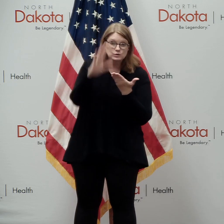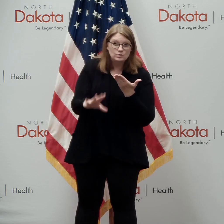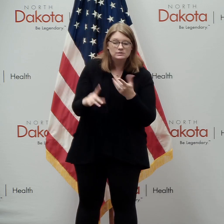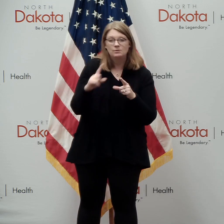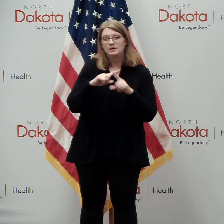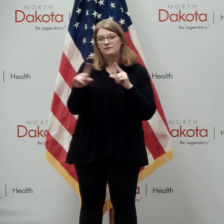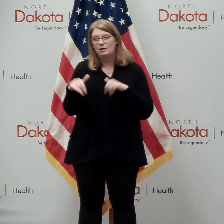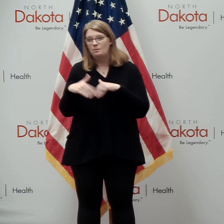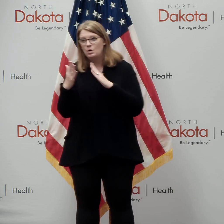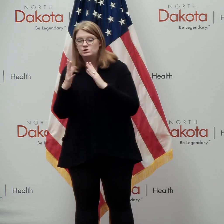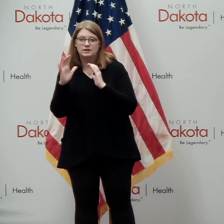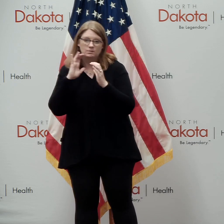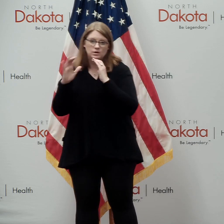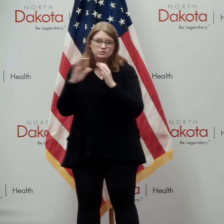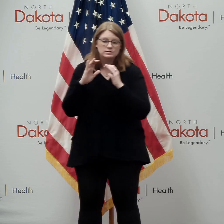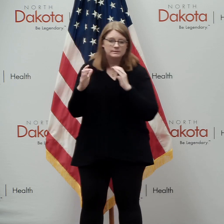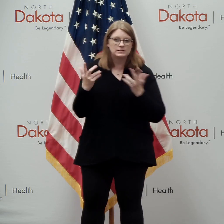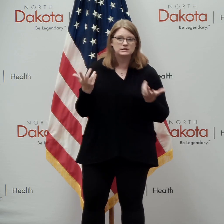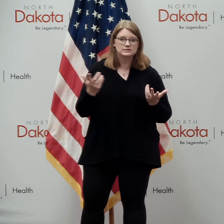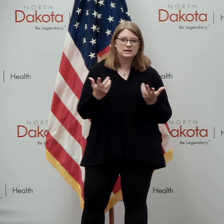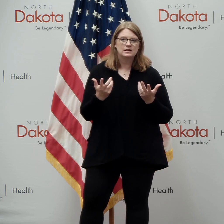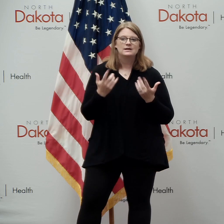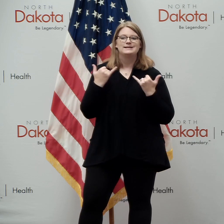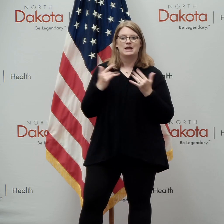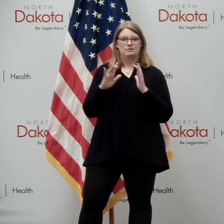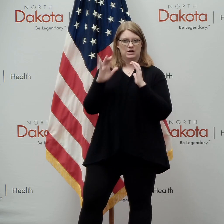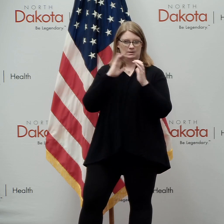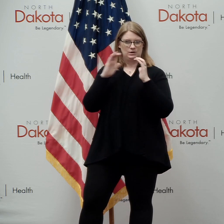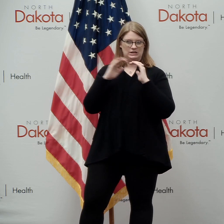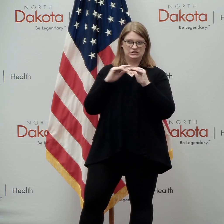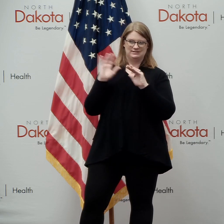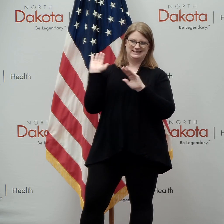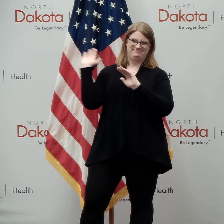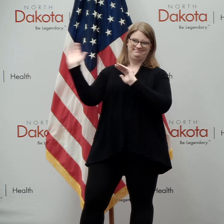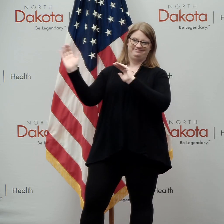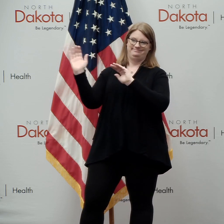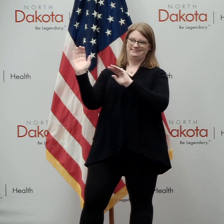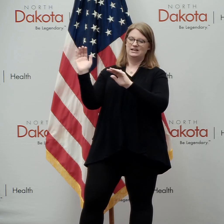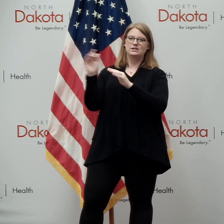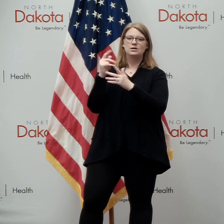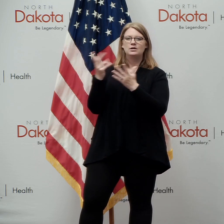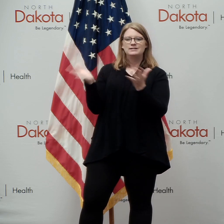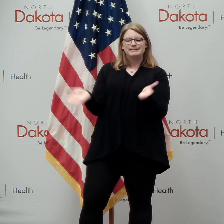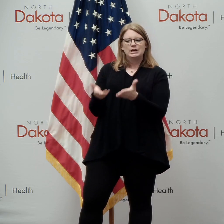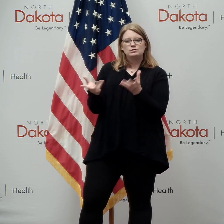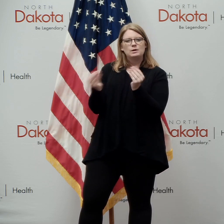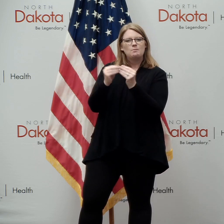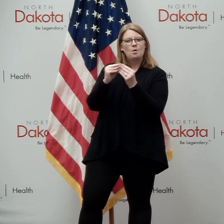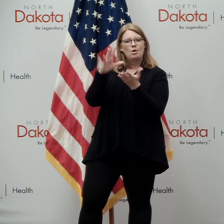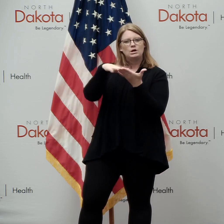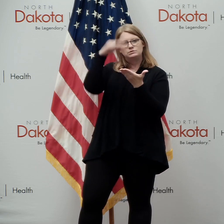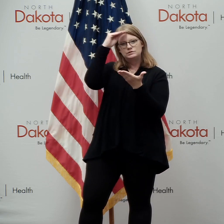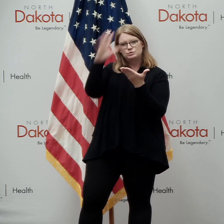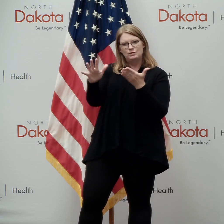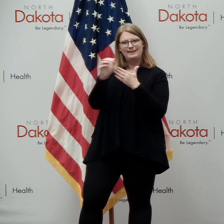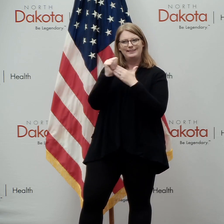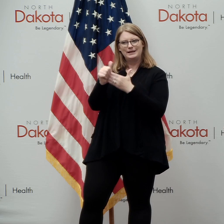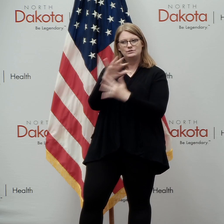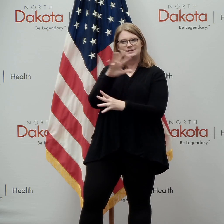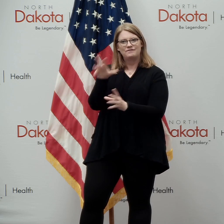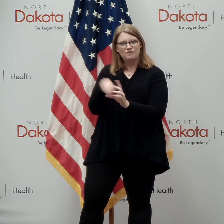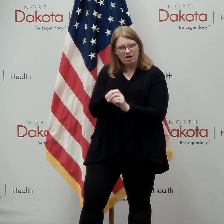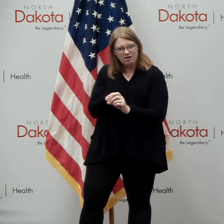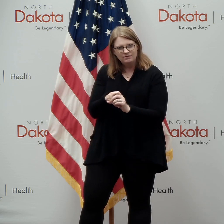different communications. So as we broaden out some of our communication strategies, get more of the student leaders involved, we know that we have to reach